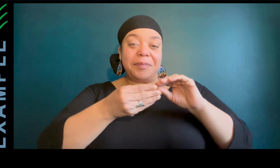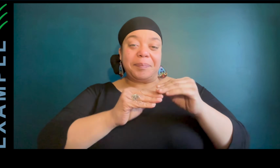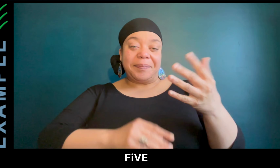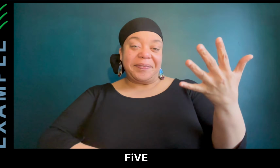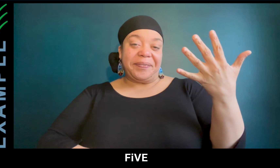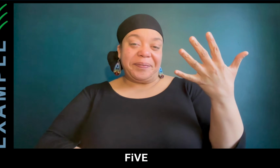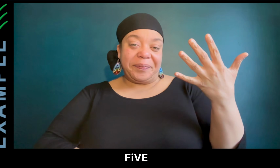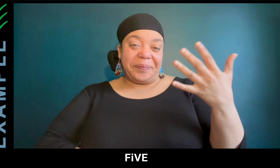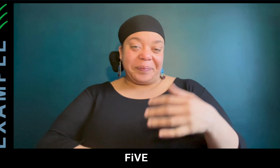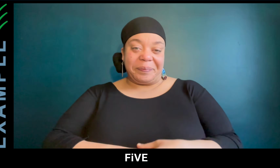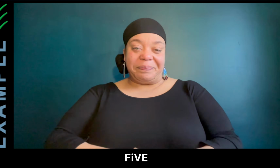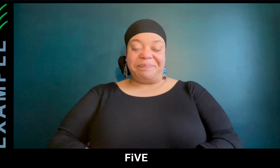5.